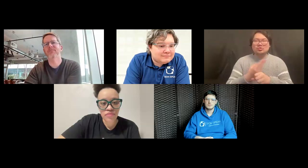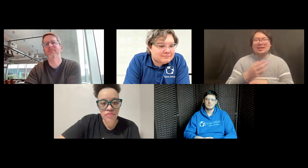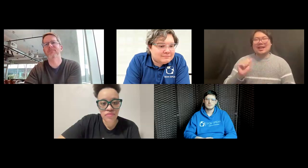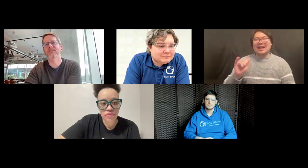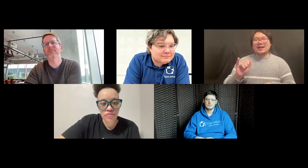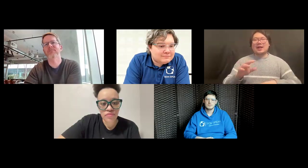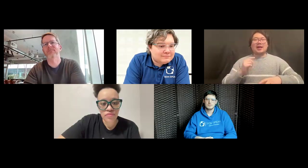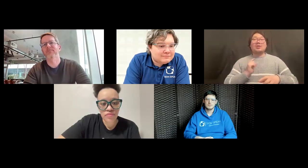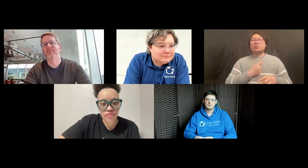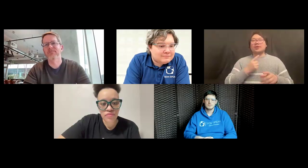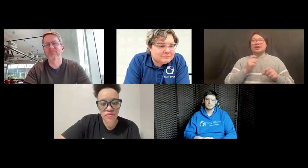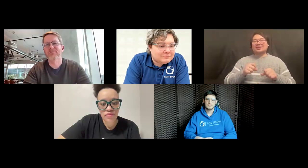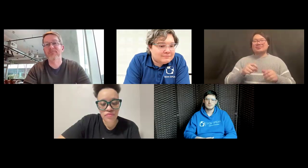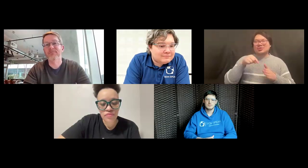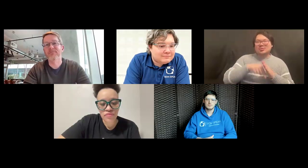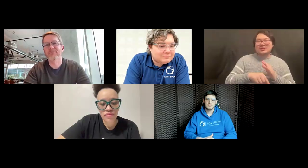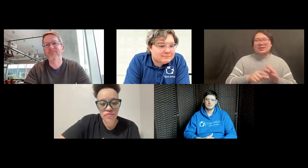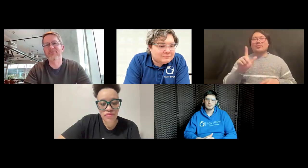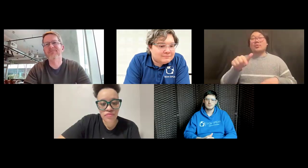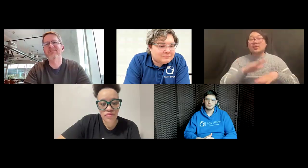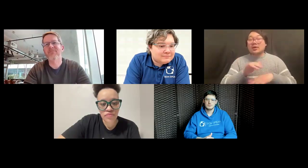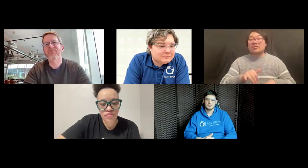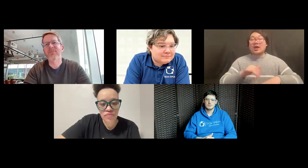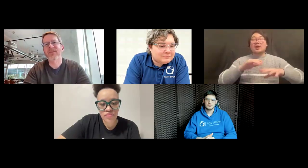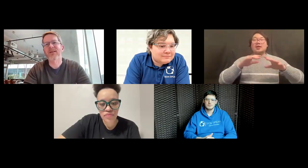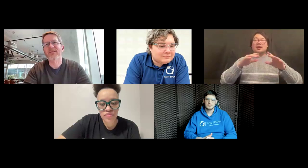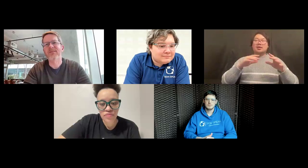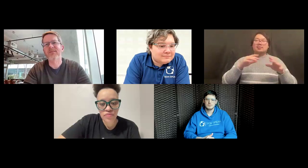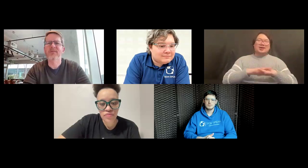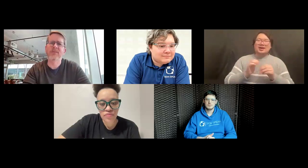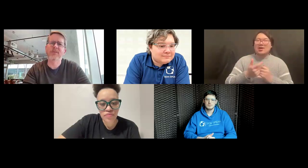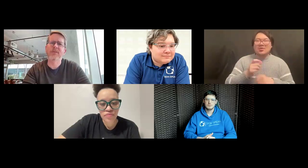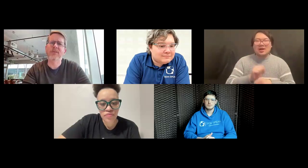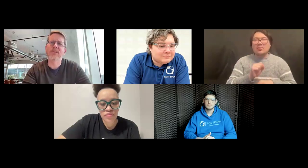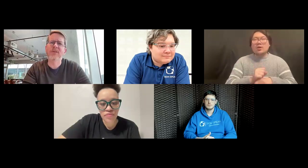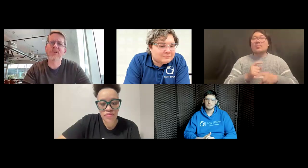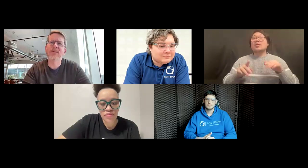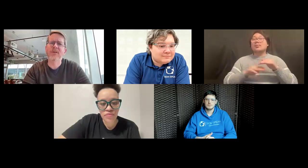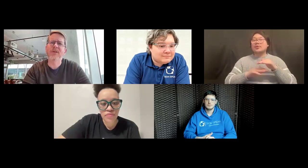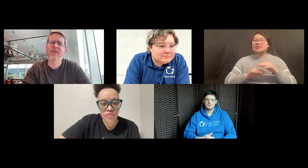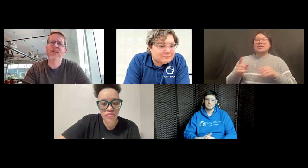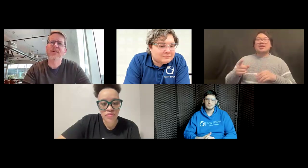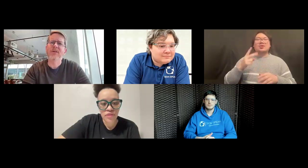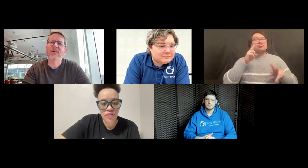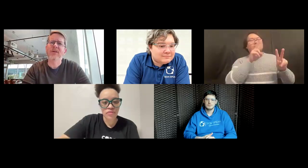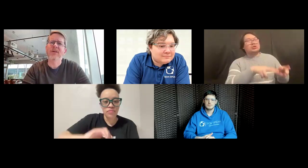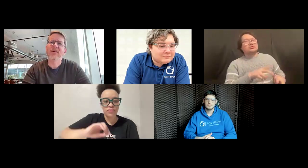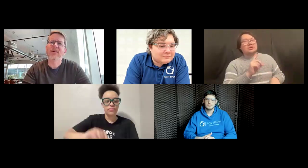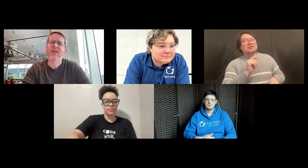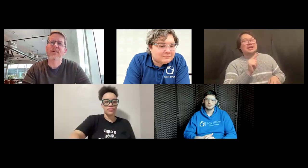no national guide to use for AI right now currently. And so we are focused on, again, how can this work at a basic